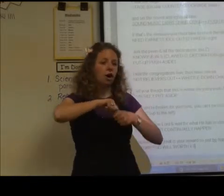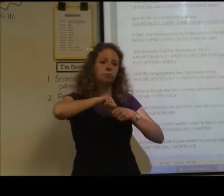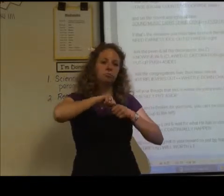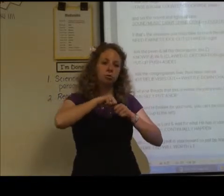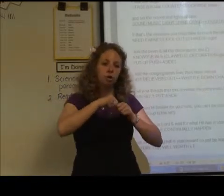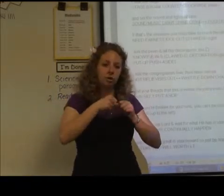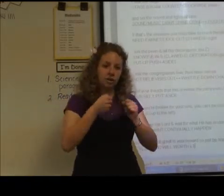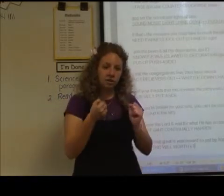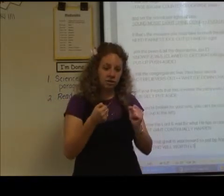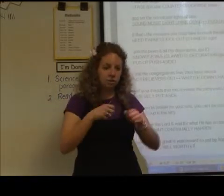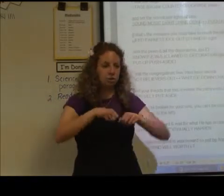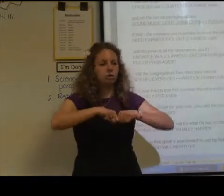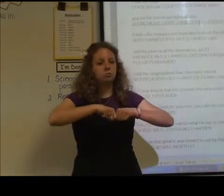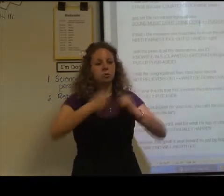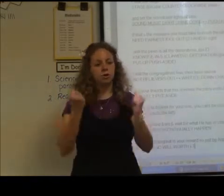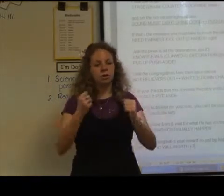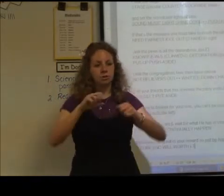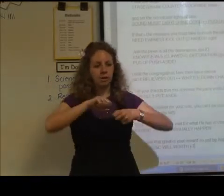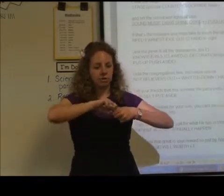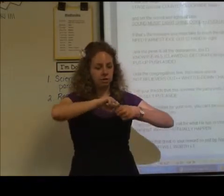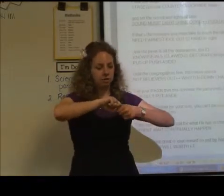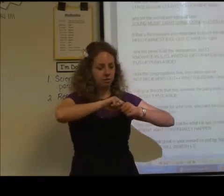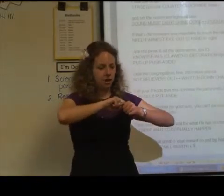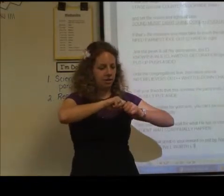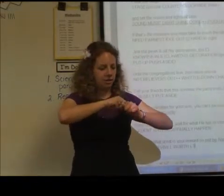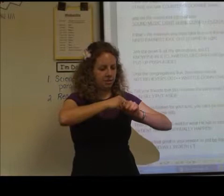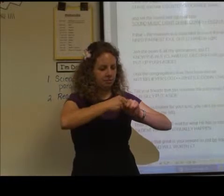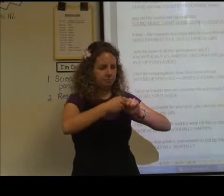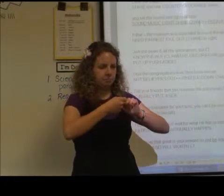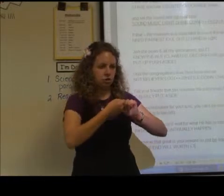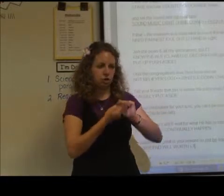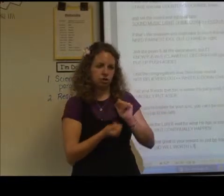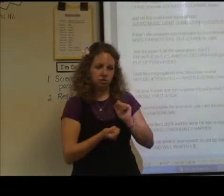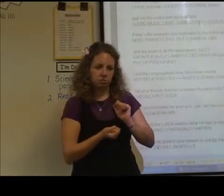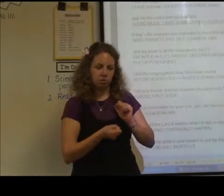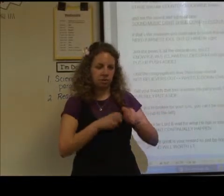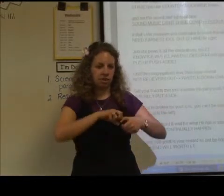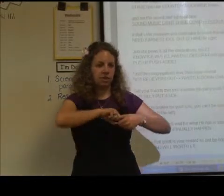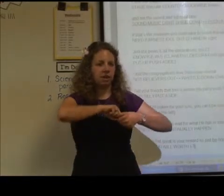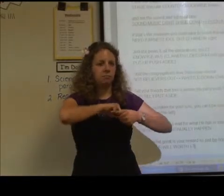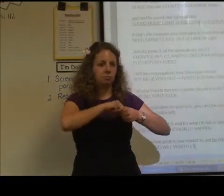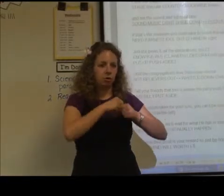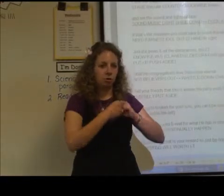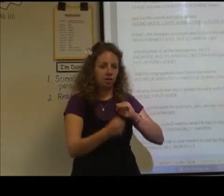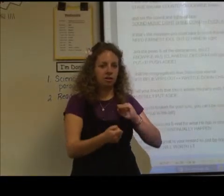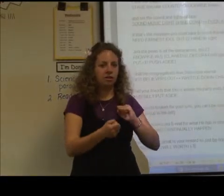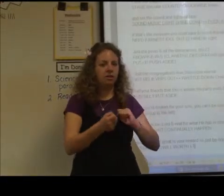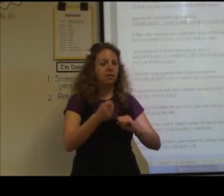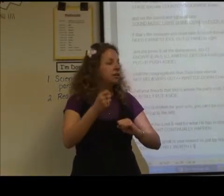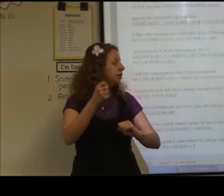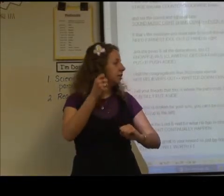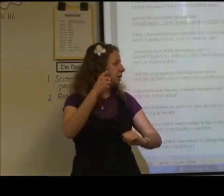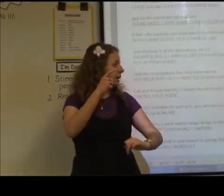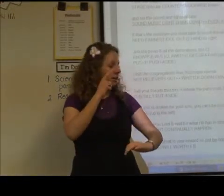are broken. So you can do broken this way, or you can do kind of like the turn, broken like that. Broken and